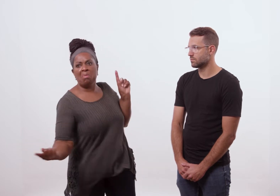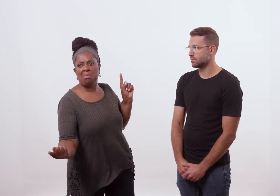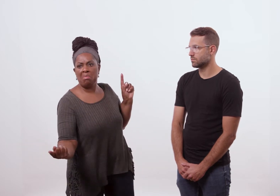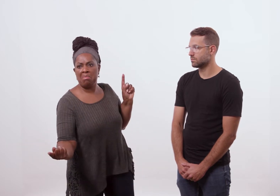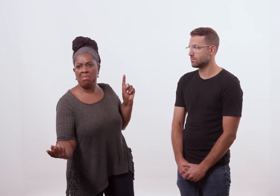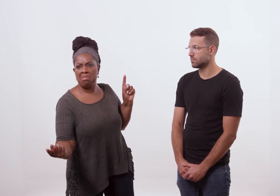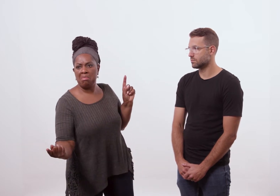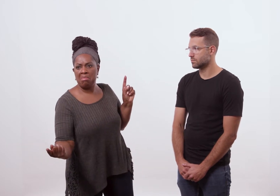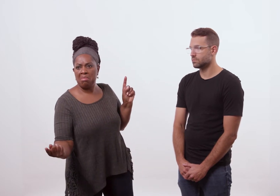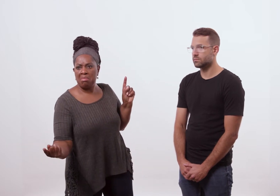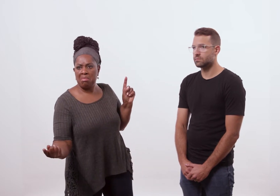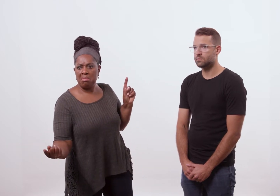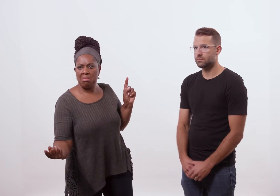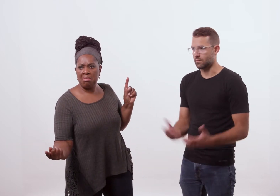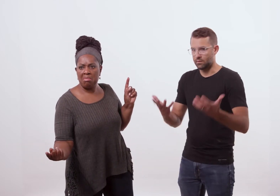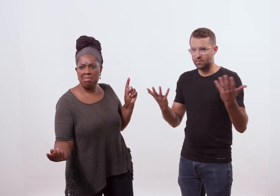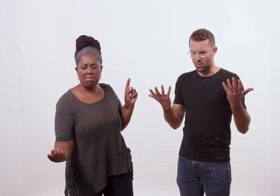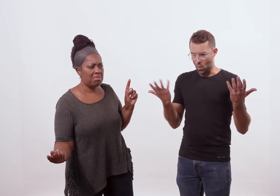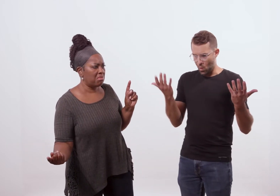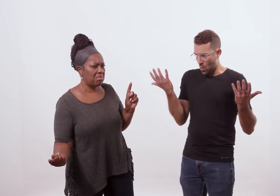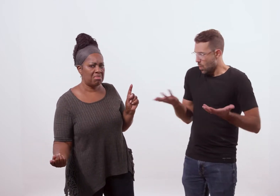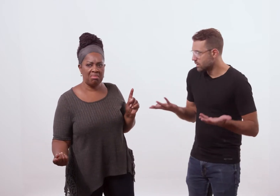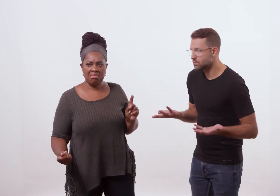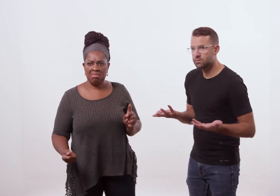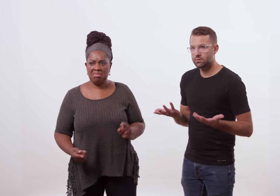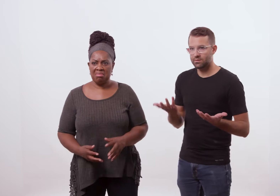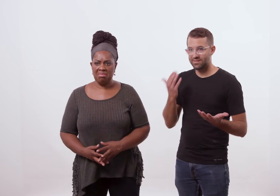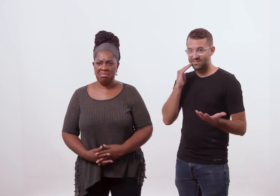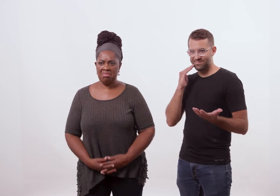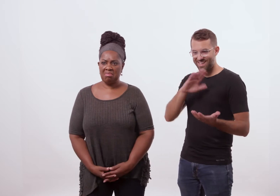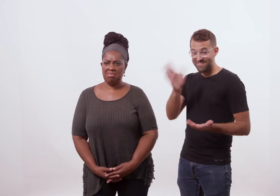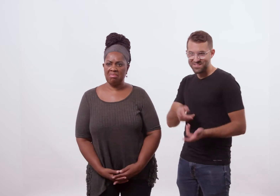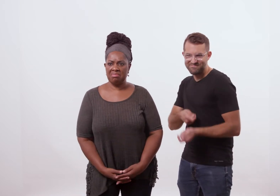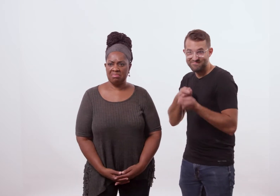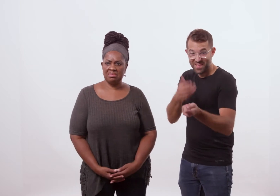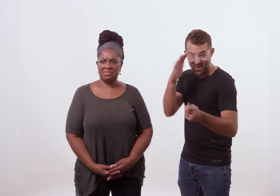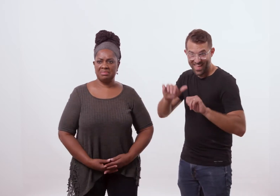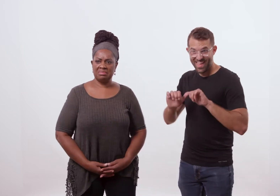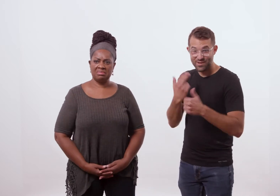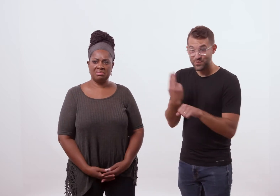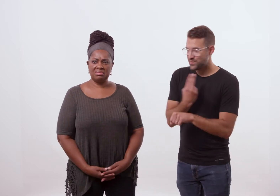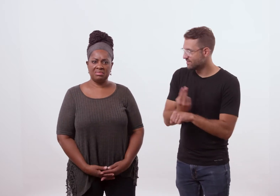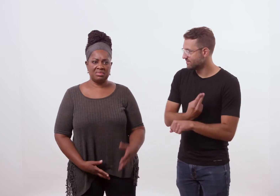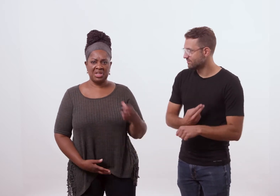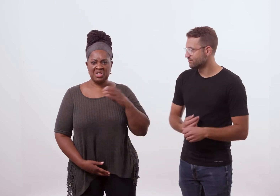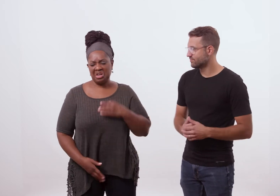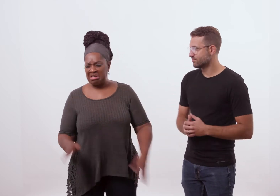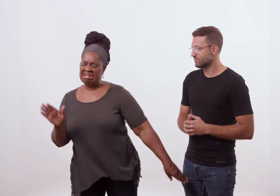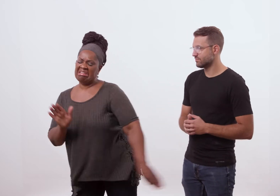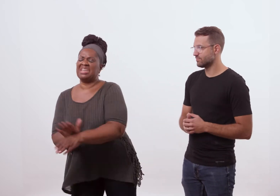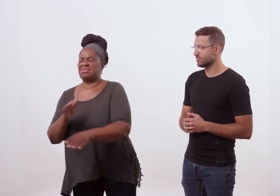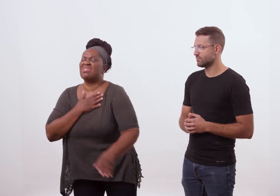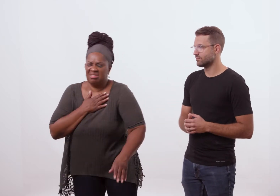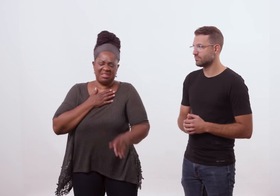What? What? Never point a weapon, black hair, unless you know how to use it. Cutter kicks Rayek in the